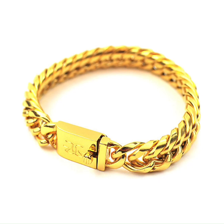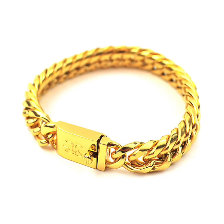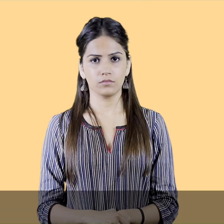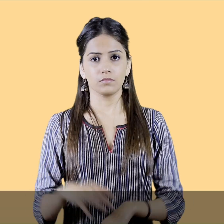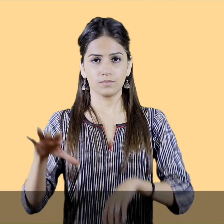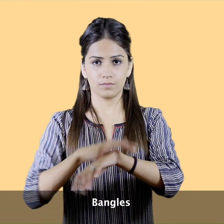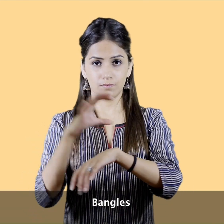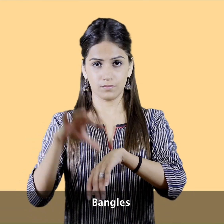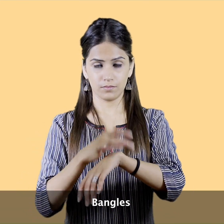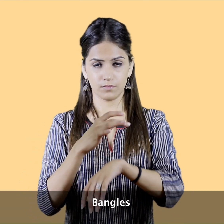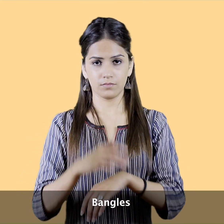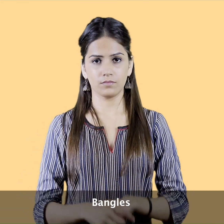bangles,